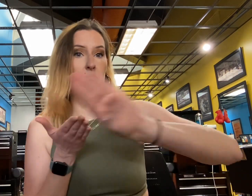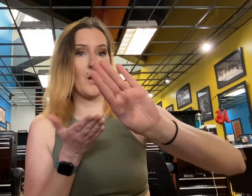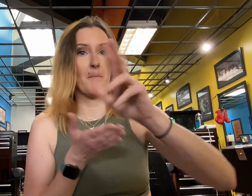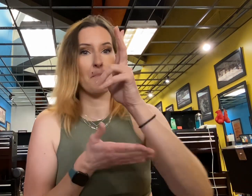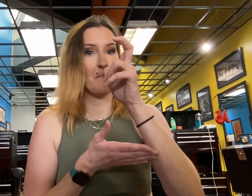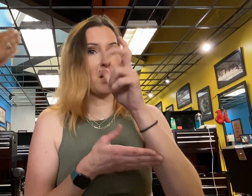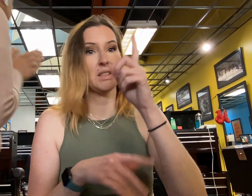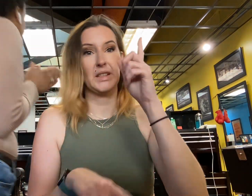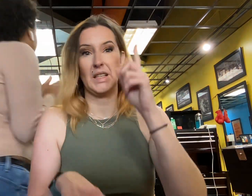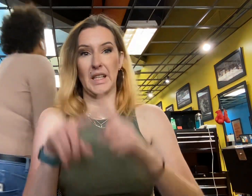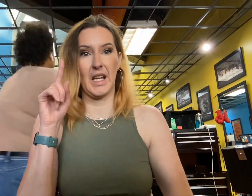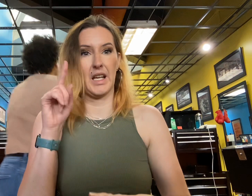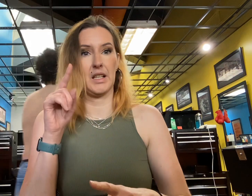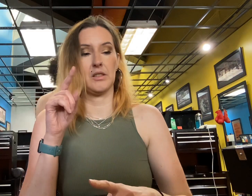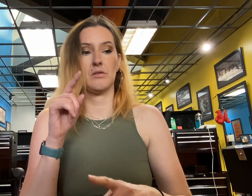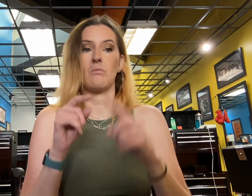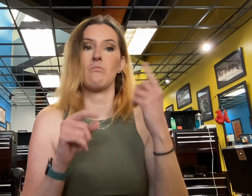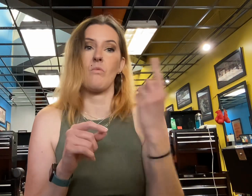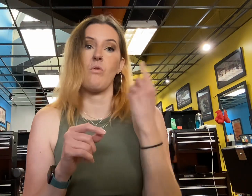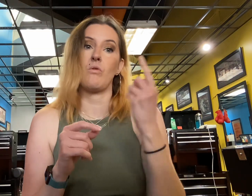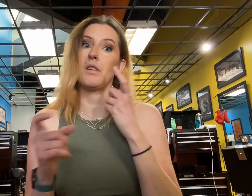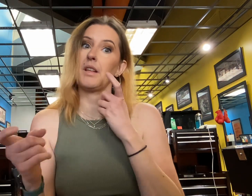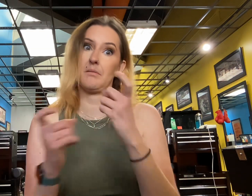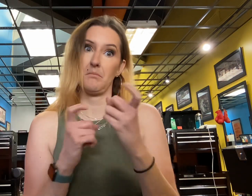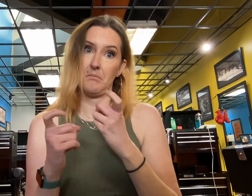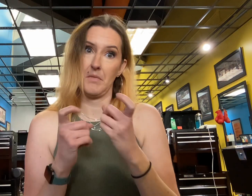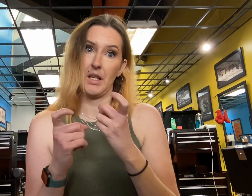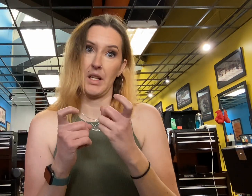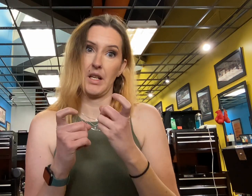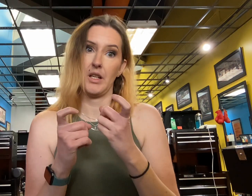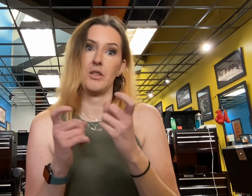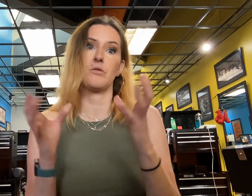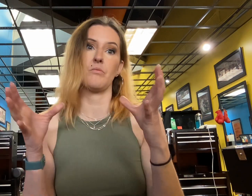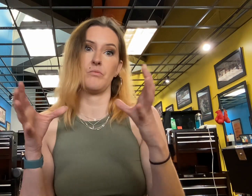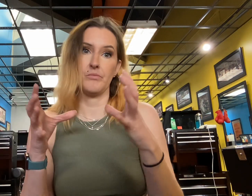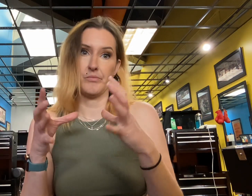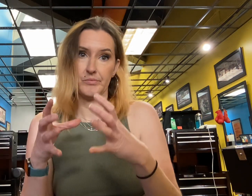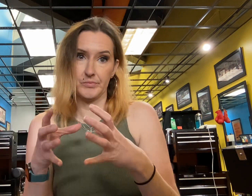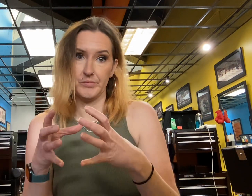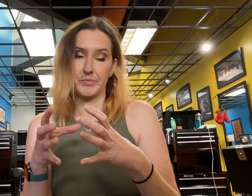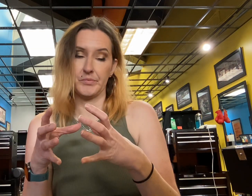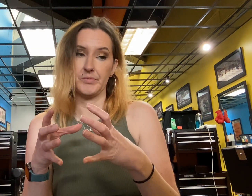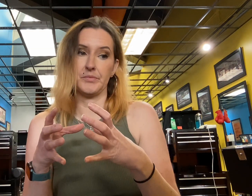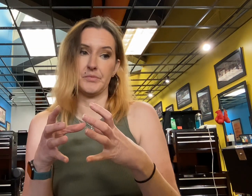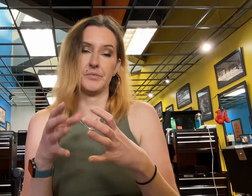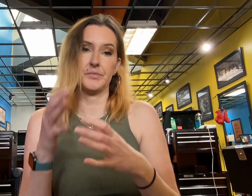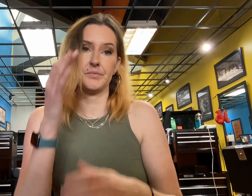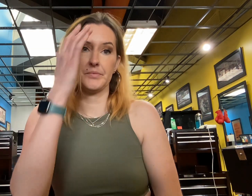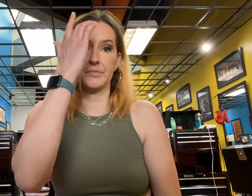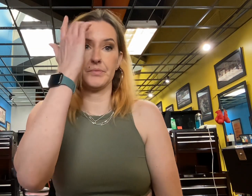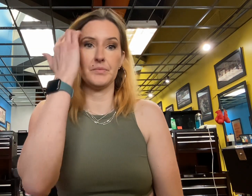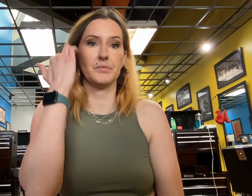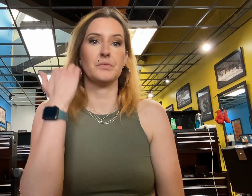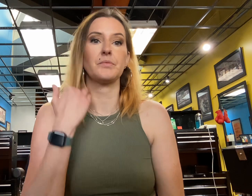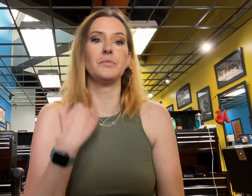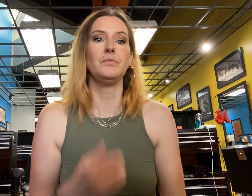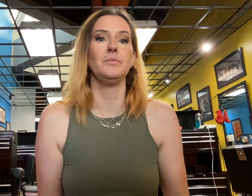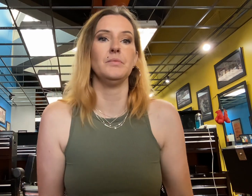We missed that boat. That ship sailed. And so now it's about mitigation and management